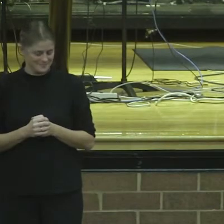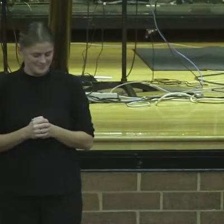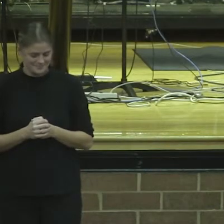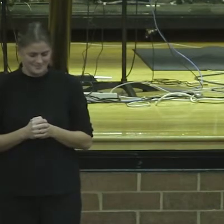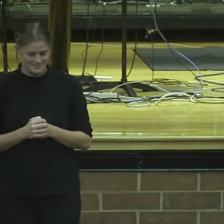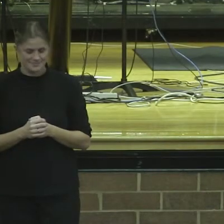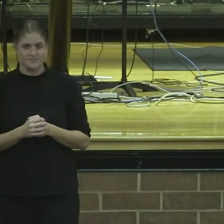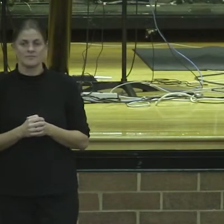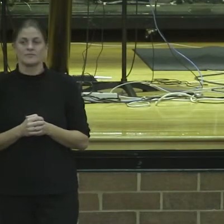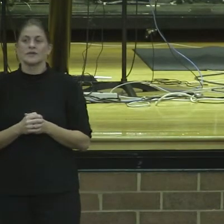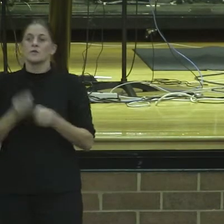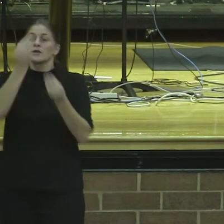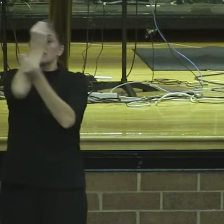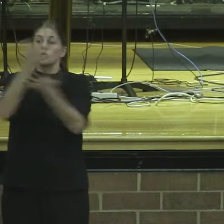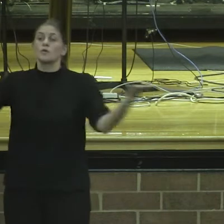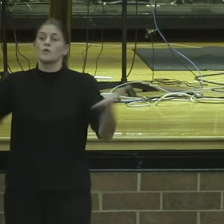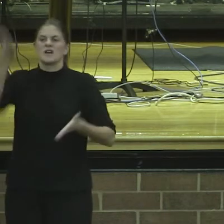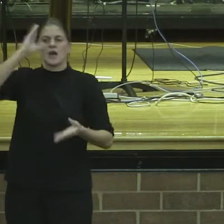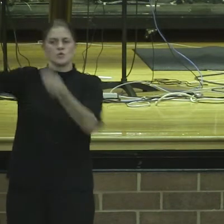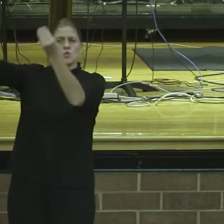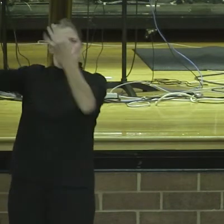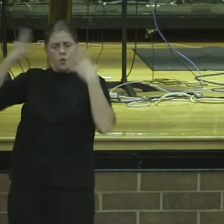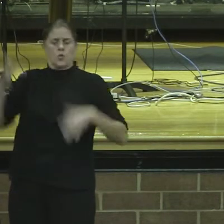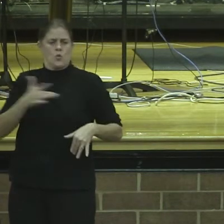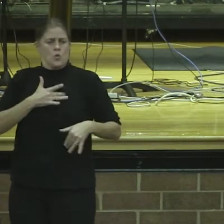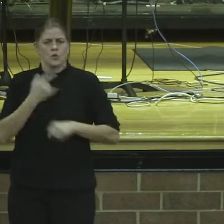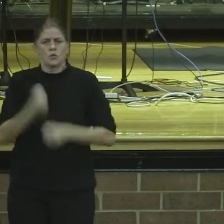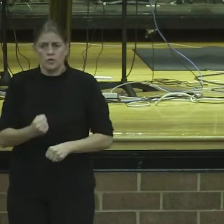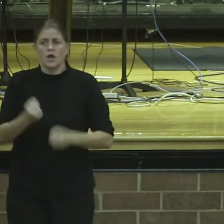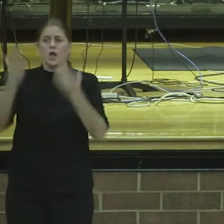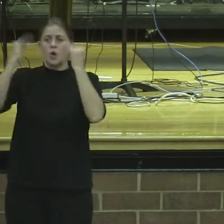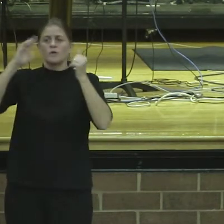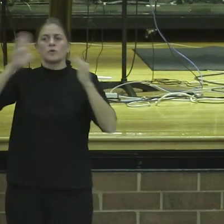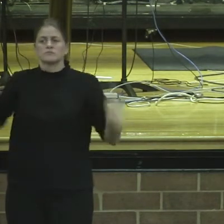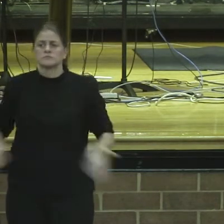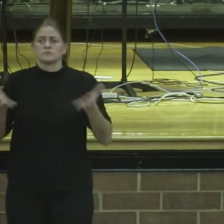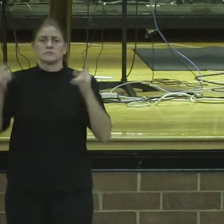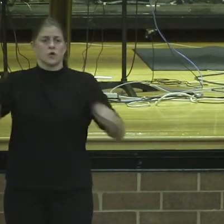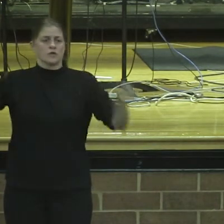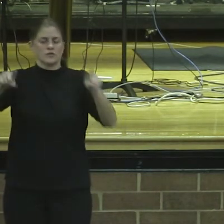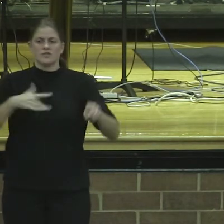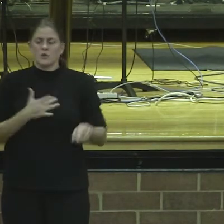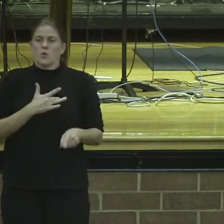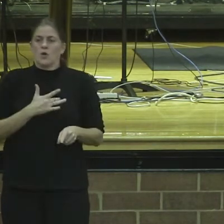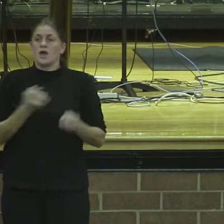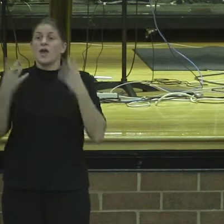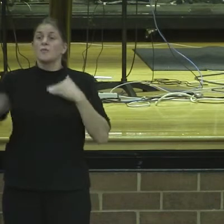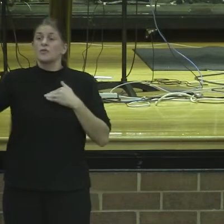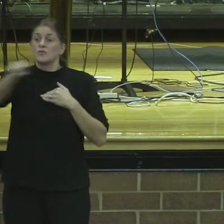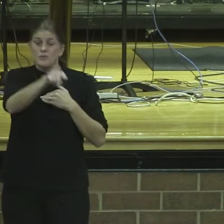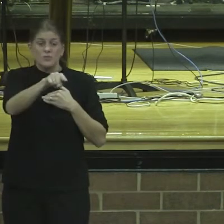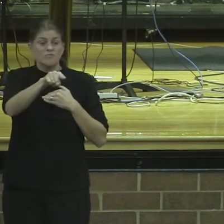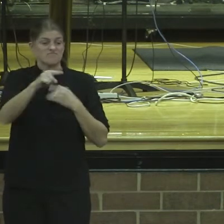I want to share with you guys what's on my heart, what God's been speaking to me, and I really hope that it can encourage you and minister to you guys today. How many of you guys have ever gone